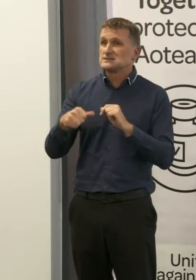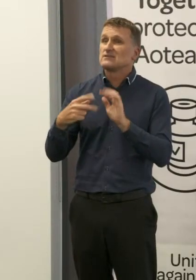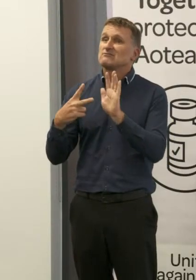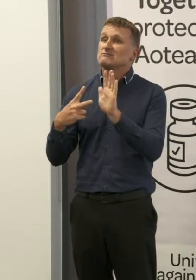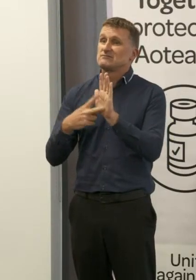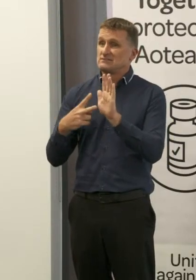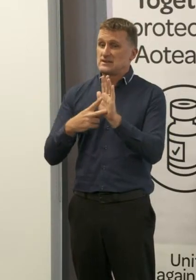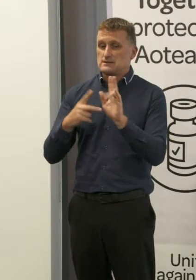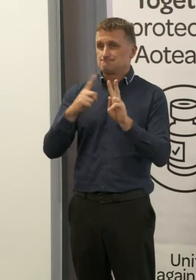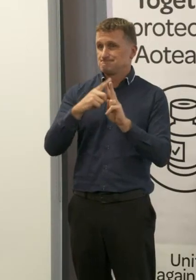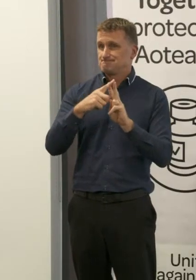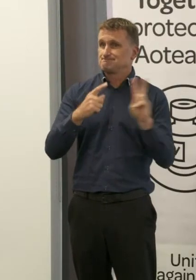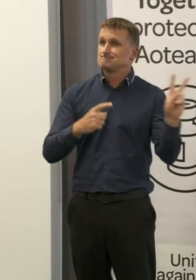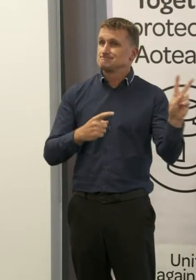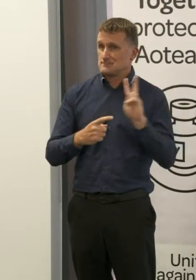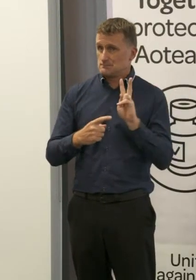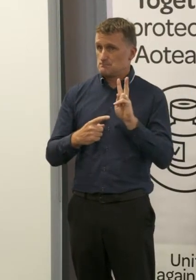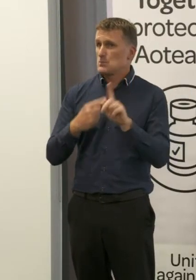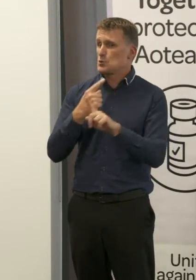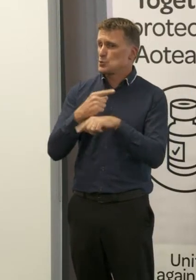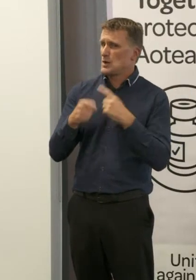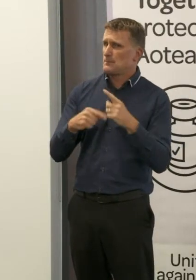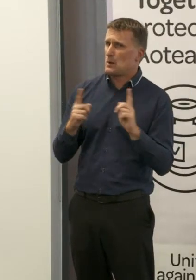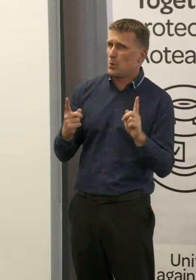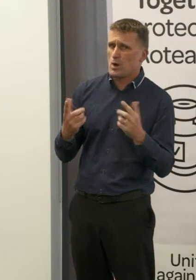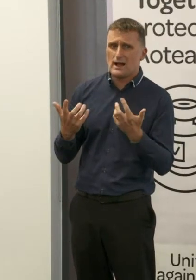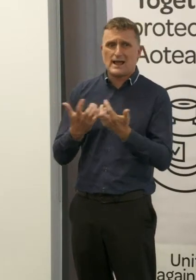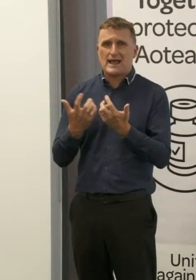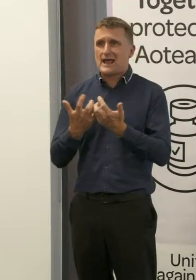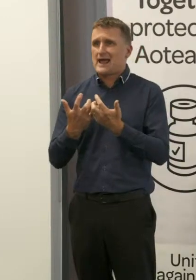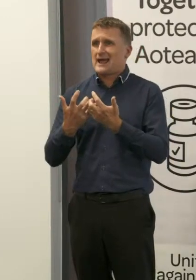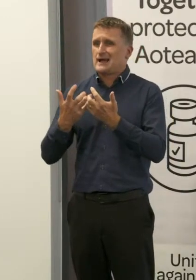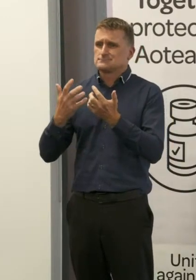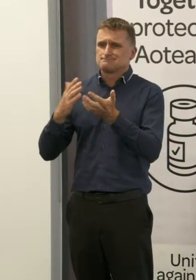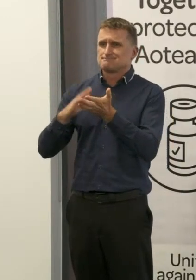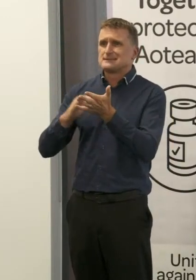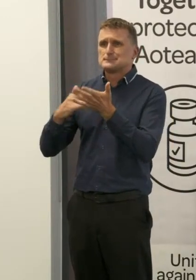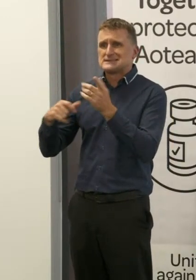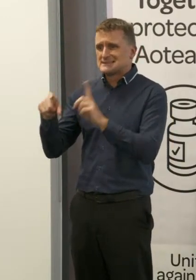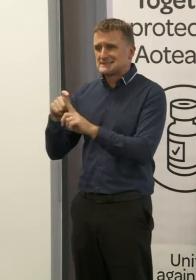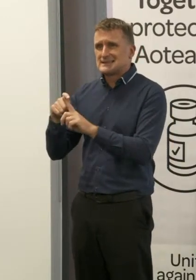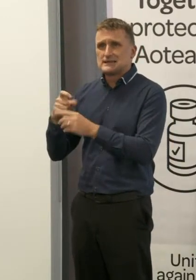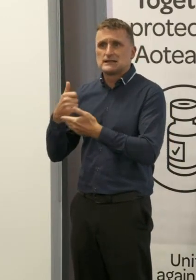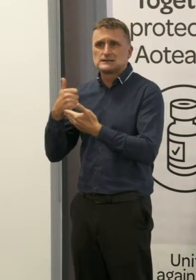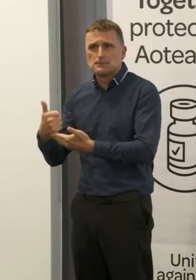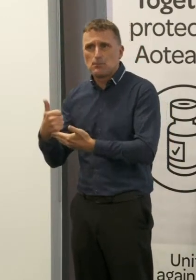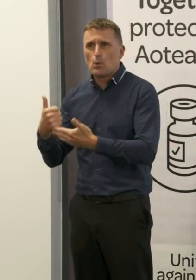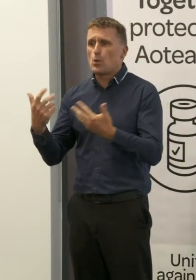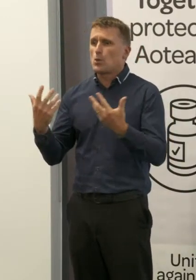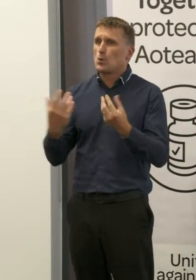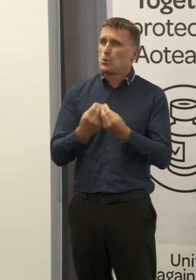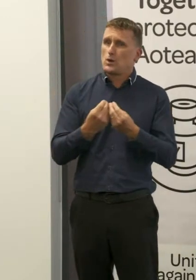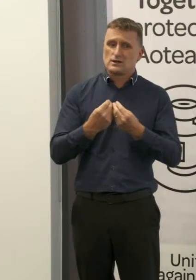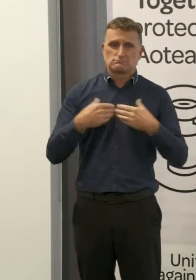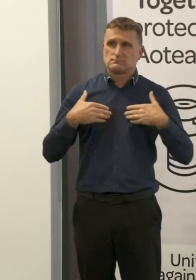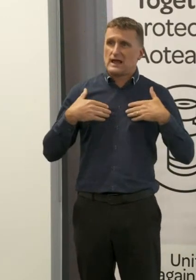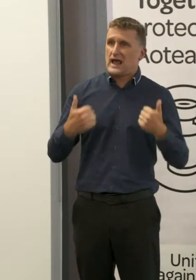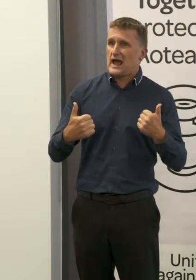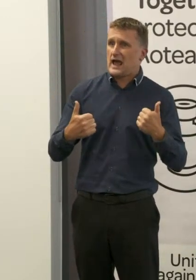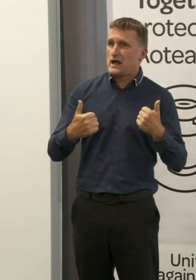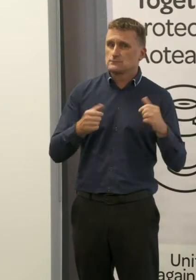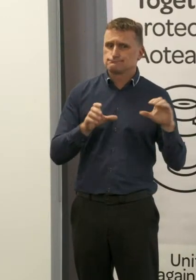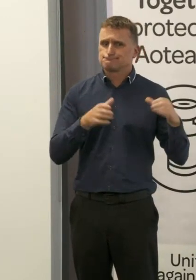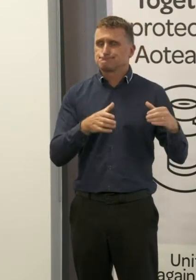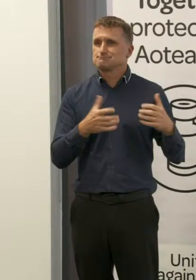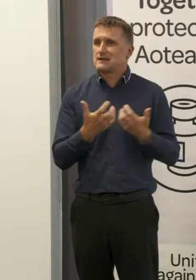about how our social support services link with the health ones. And then I think our tech team here is